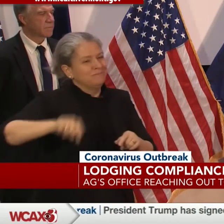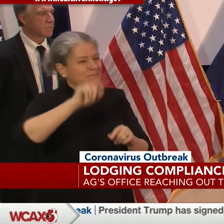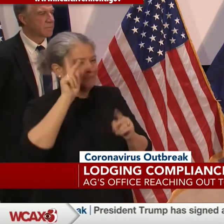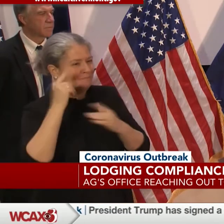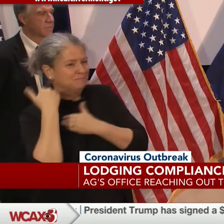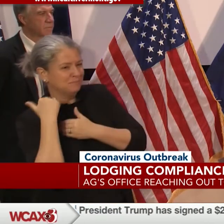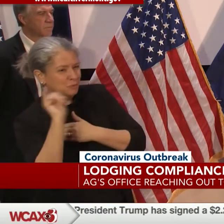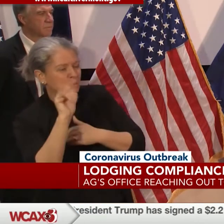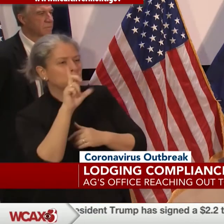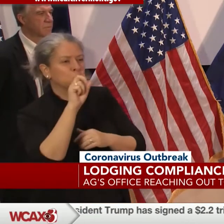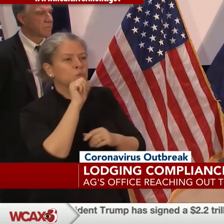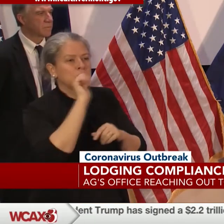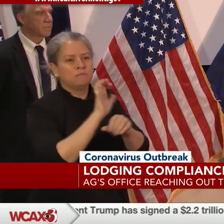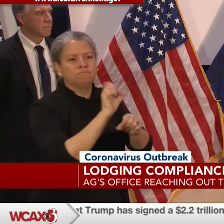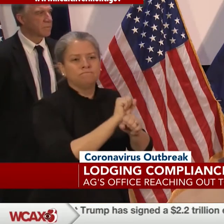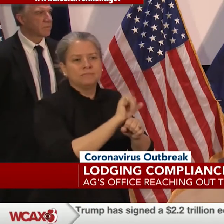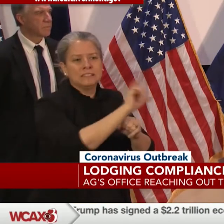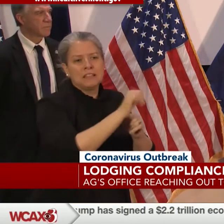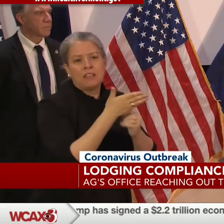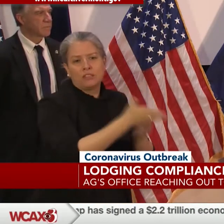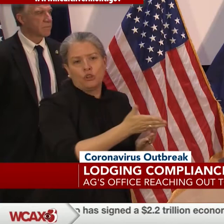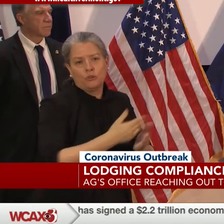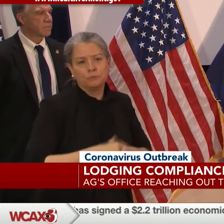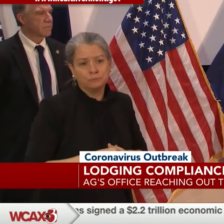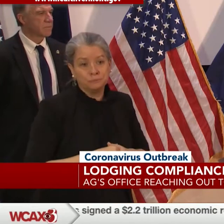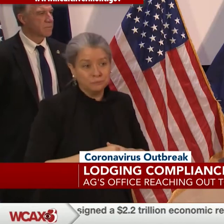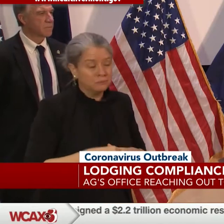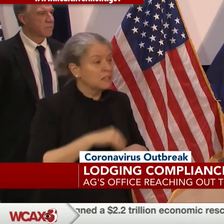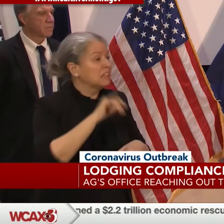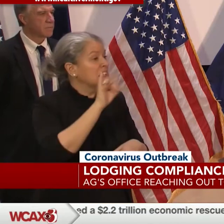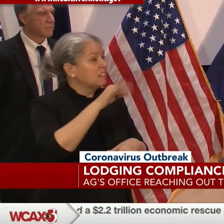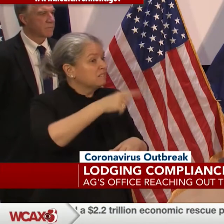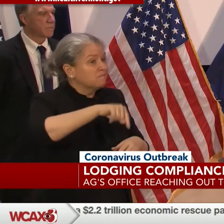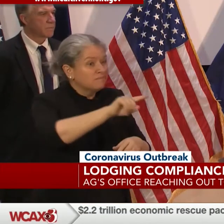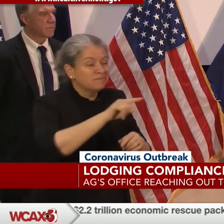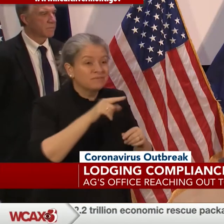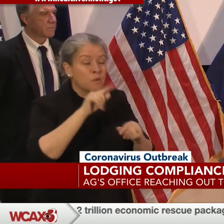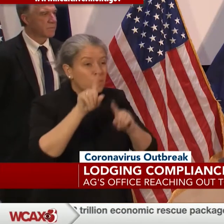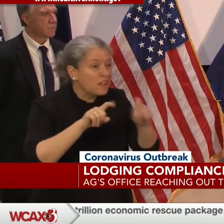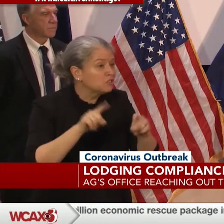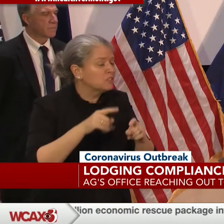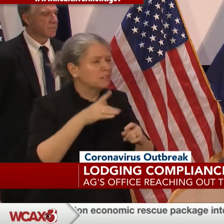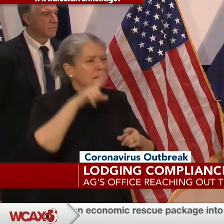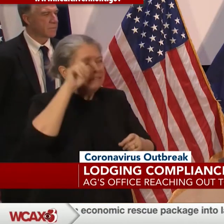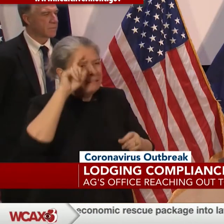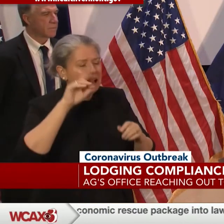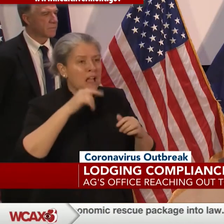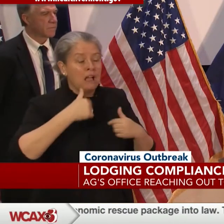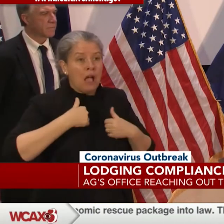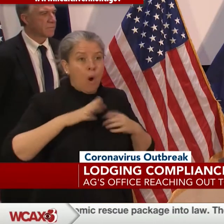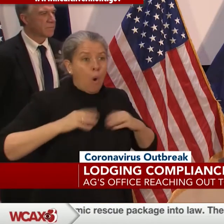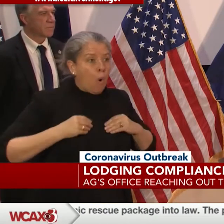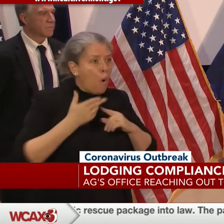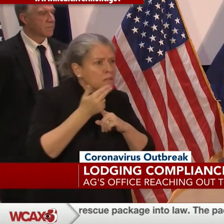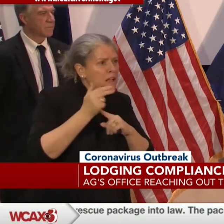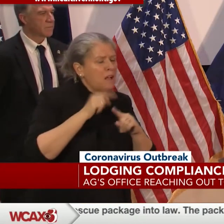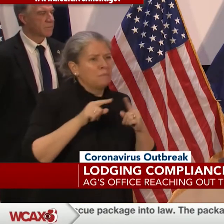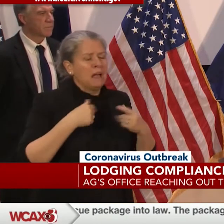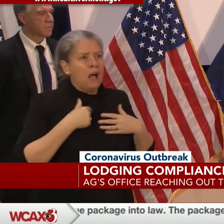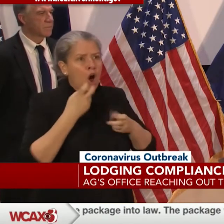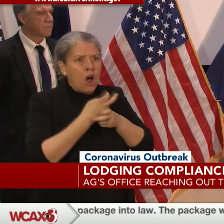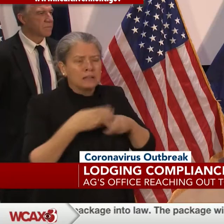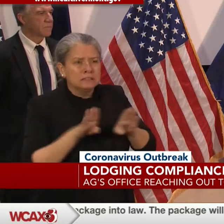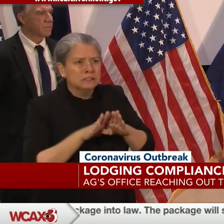prepared to do its job. We'll be reaching out to you today. If you have questions, talk with us. We will work with you, and we